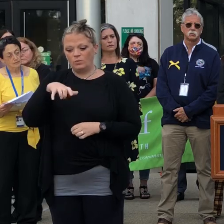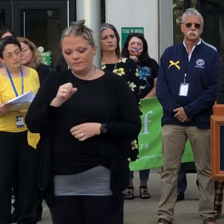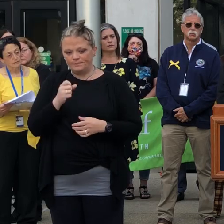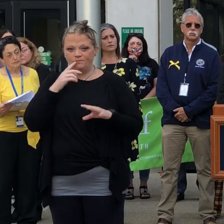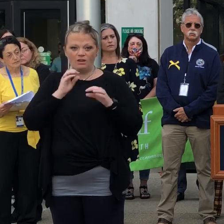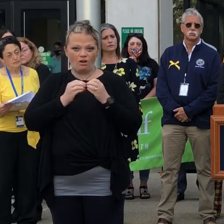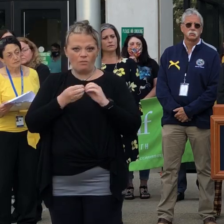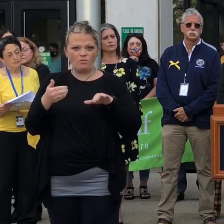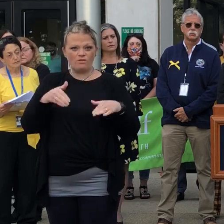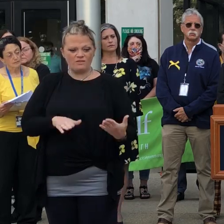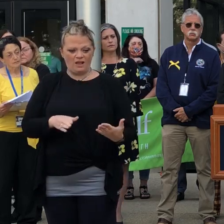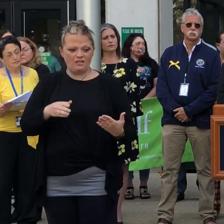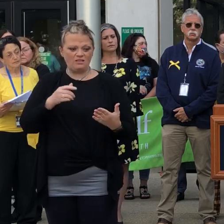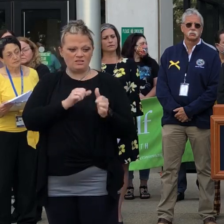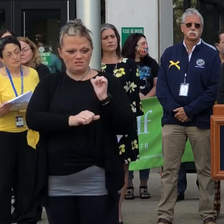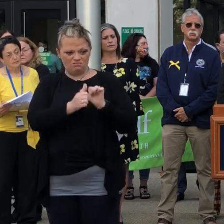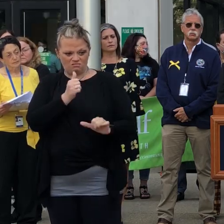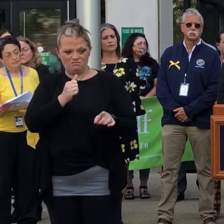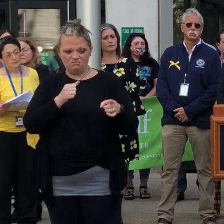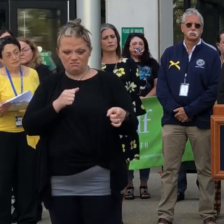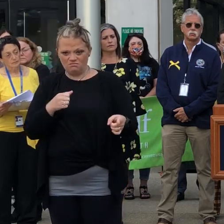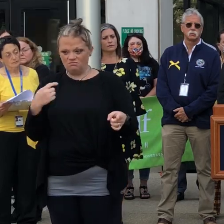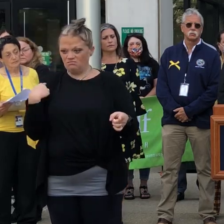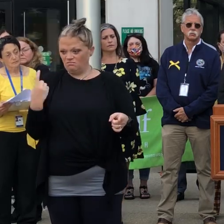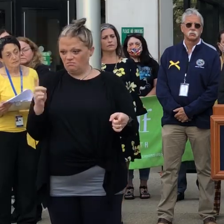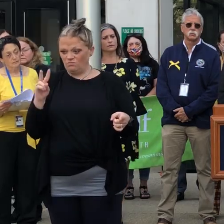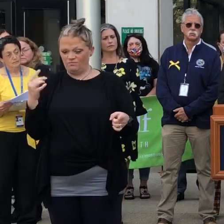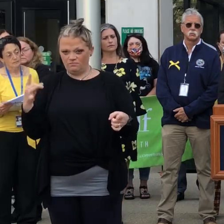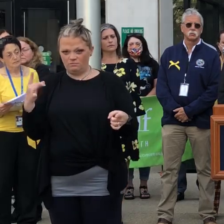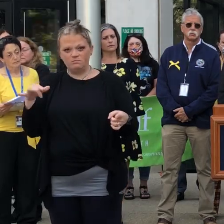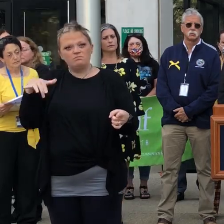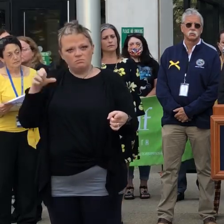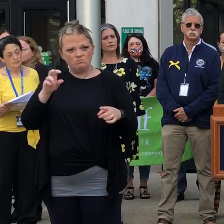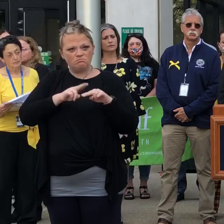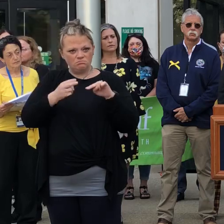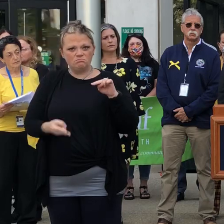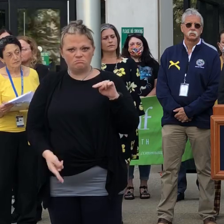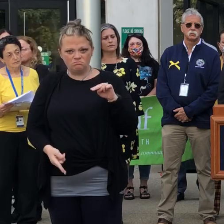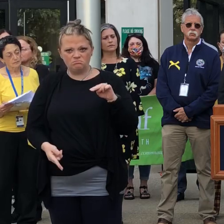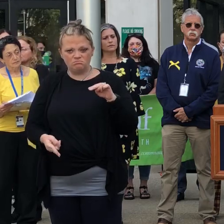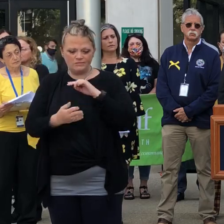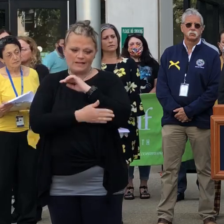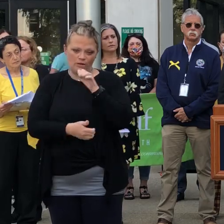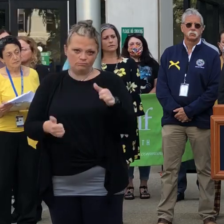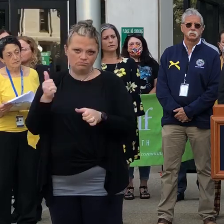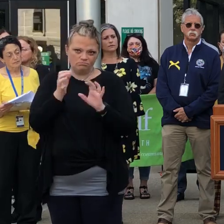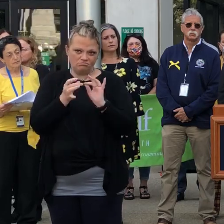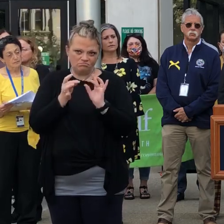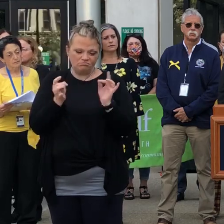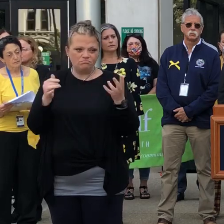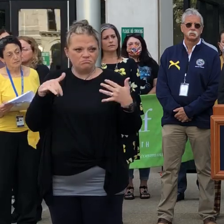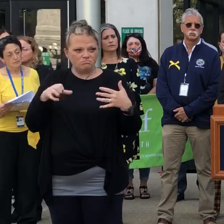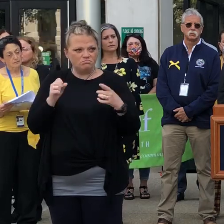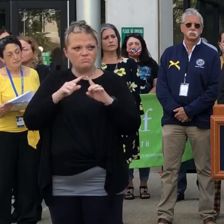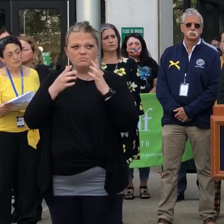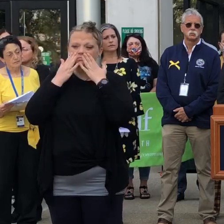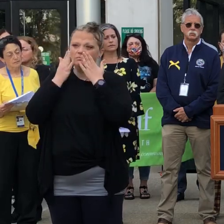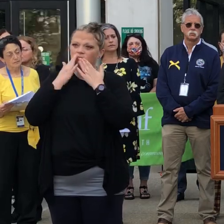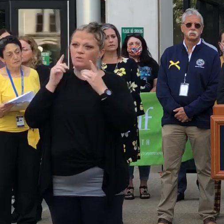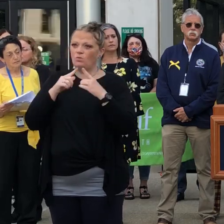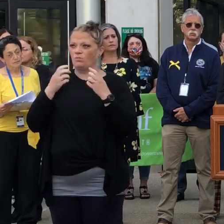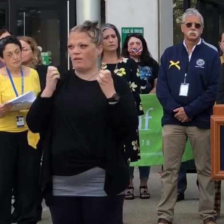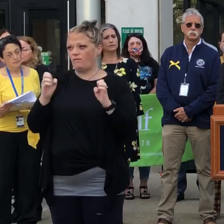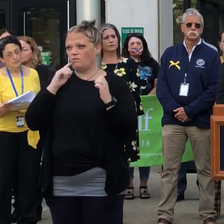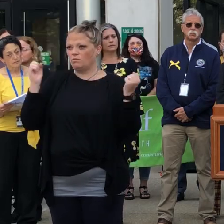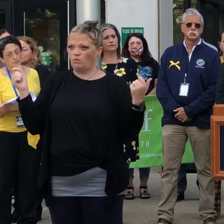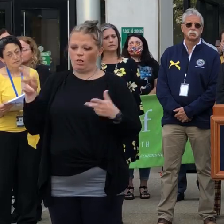since 2018 has actually decreased, as the county executive mentioned, thanks to all the efforts of many of the people